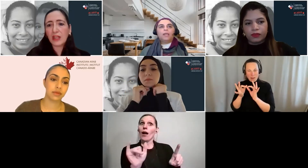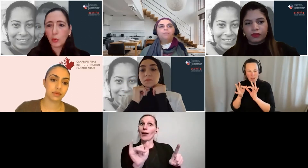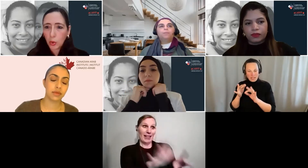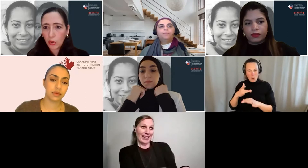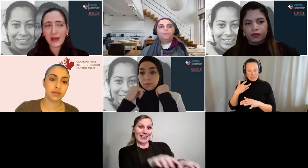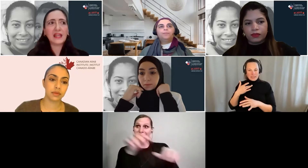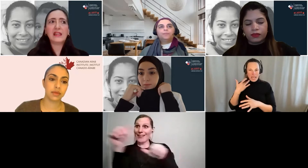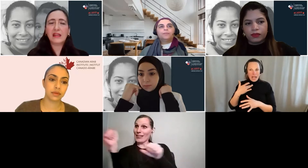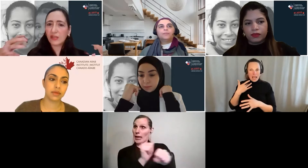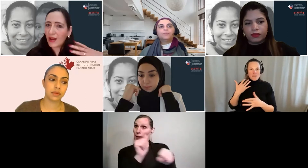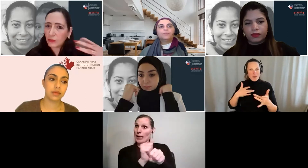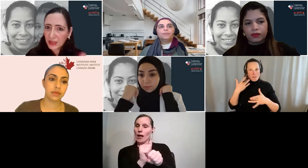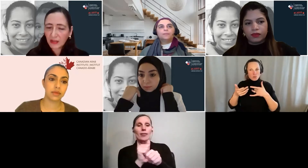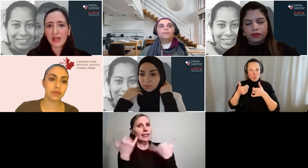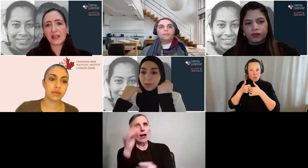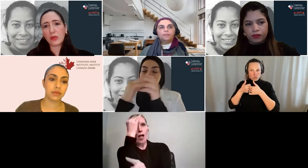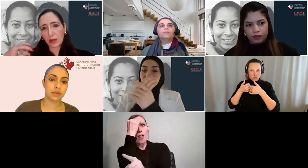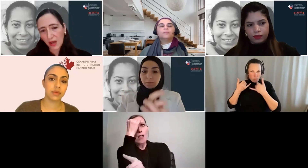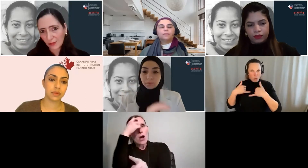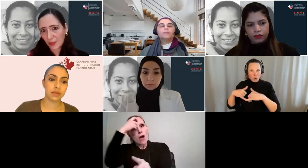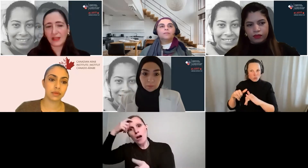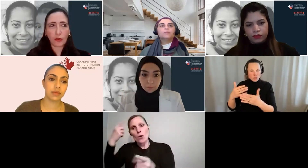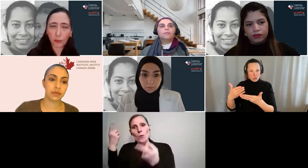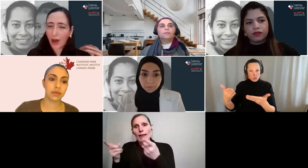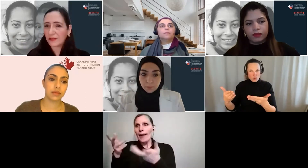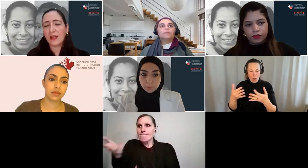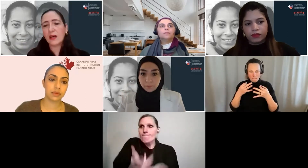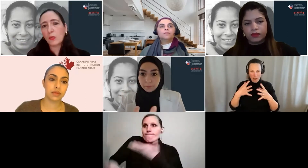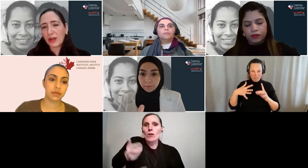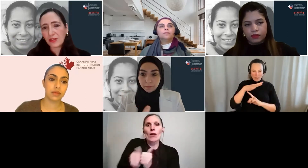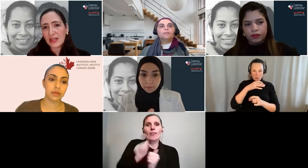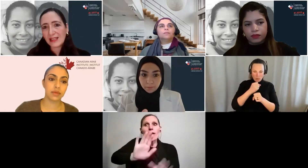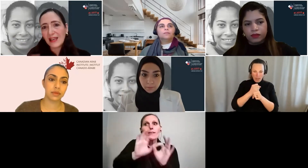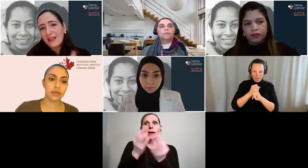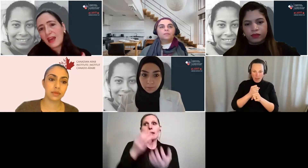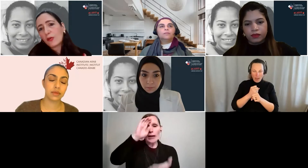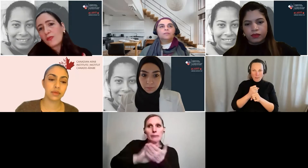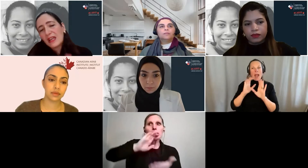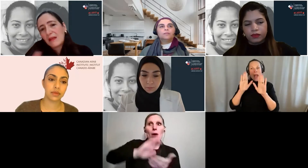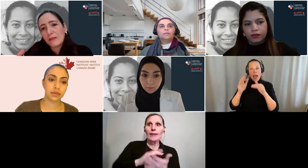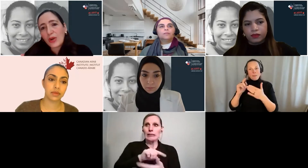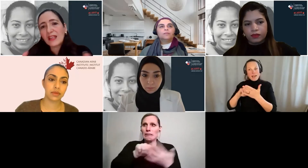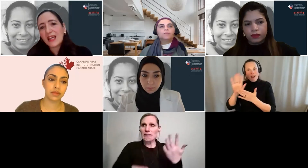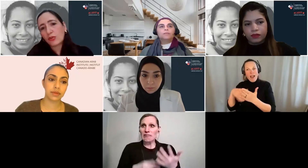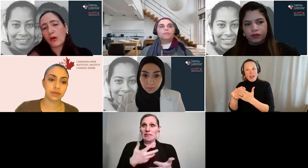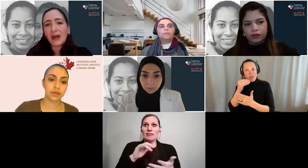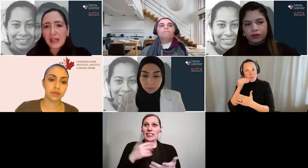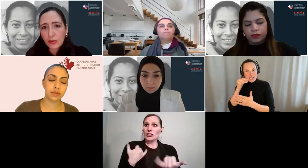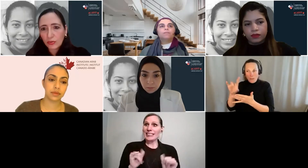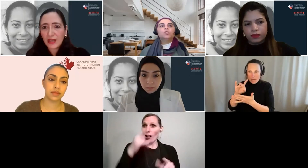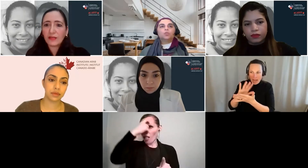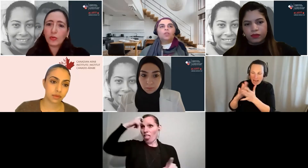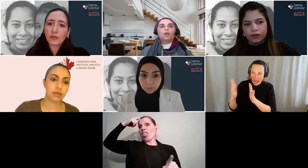And when they go home and they interact with their kids and with their husbands and wives, whatever it is, they are already bringing that